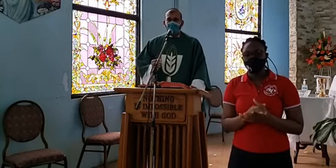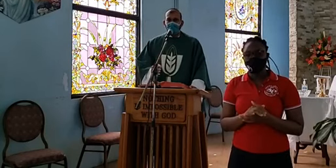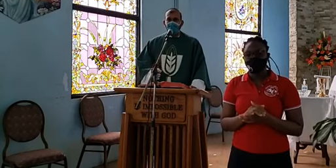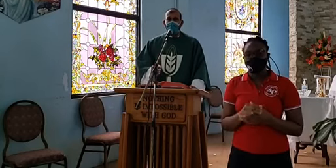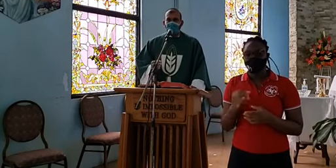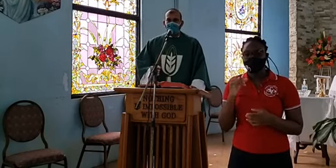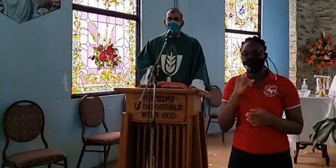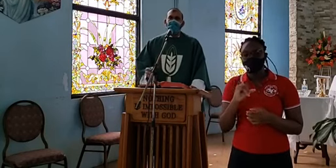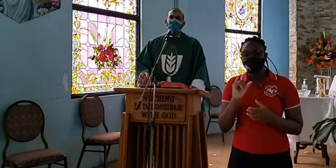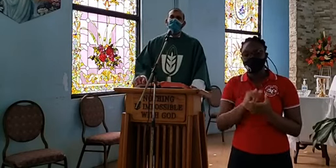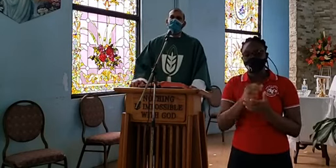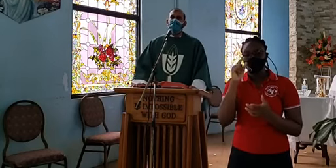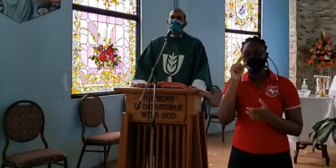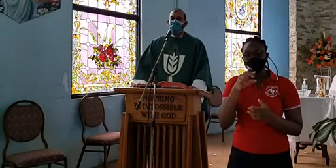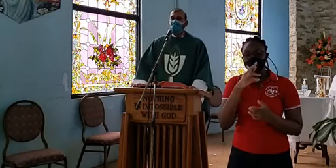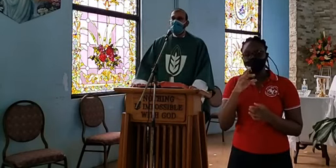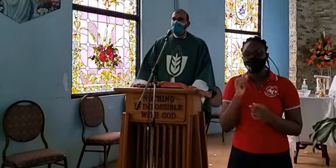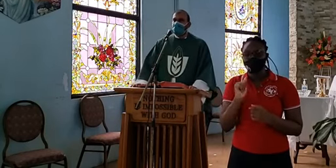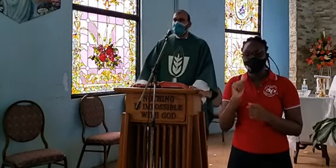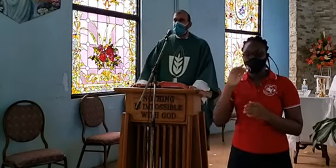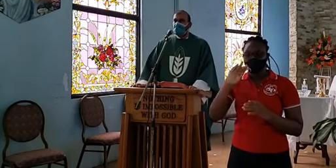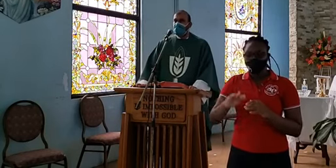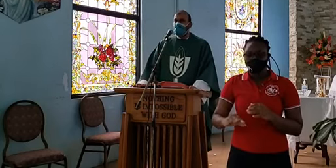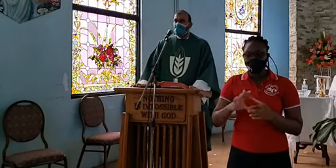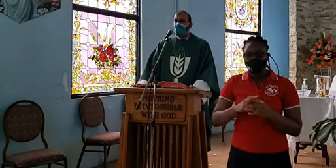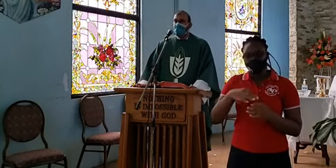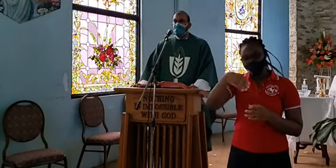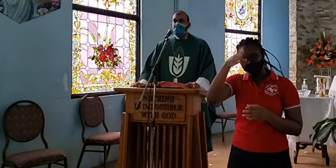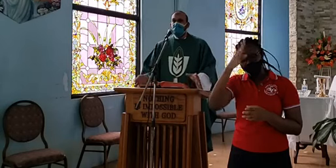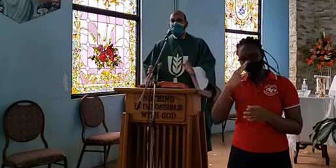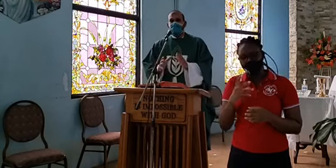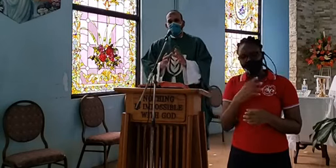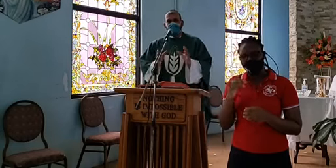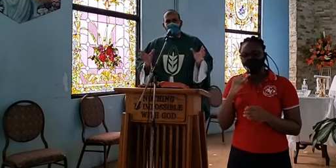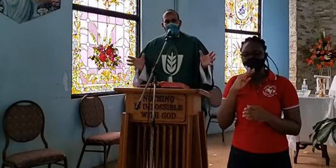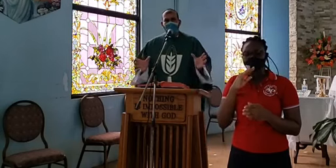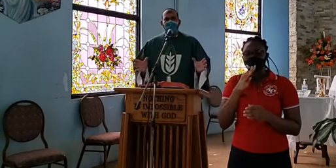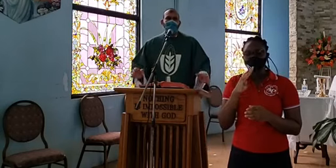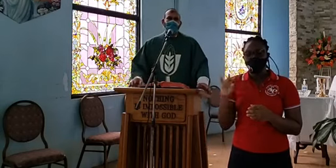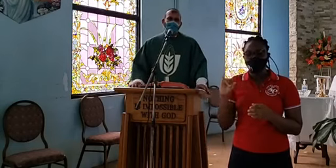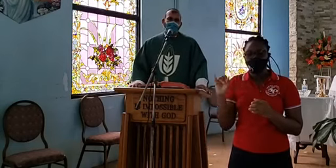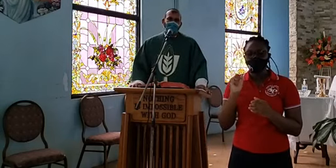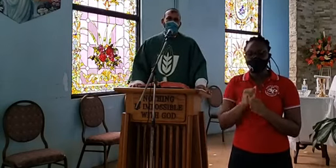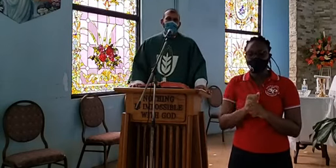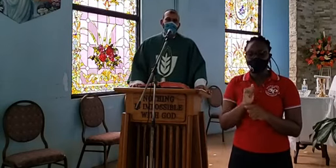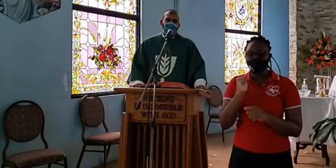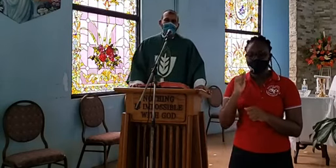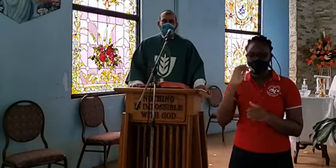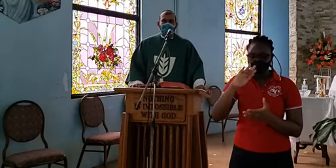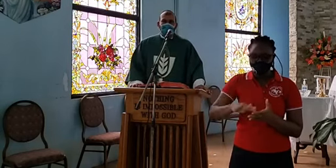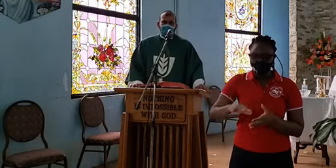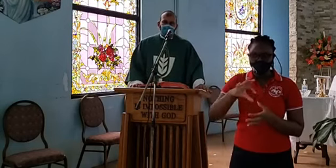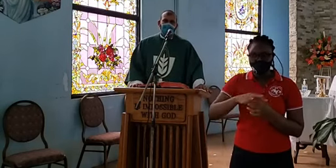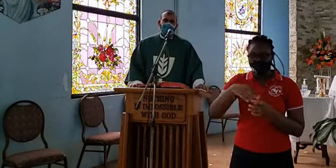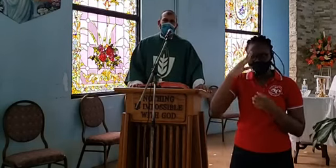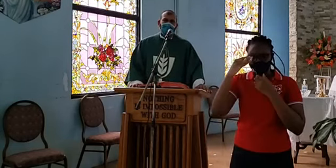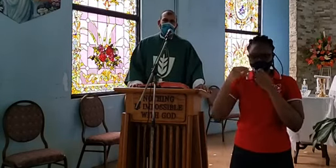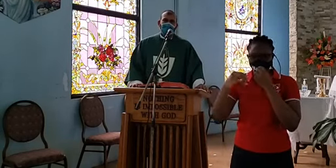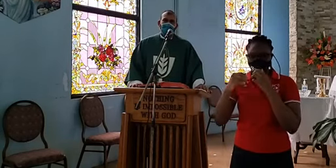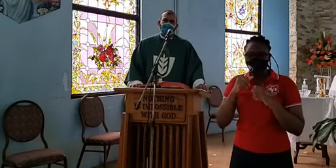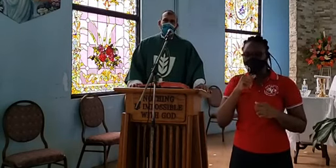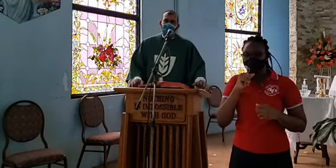are a child of God. And being a child of God, in spite of your human